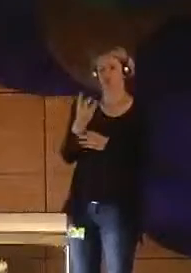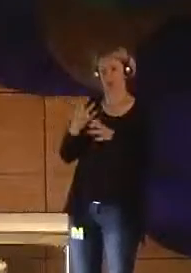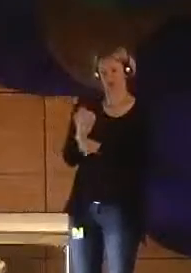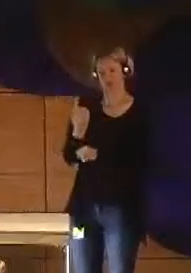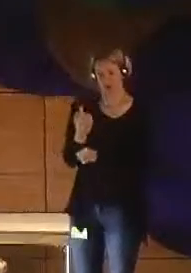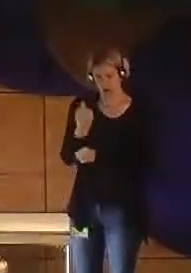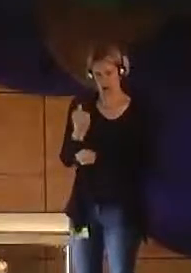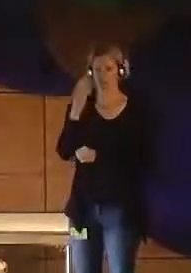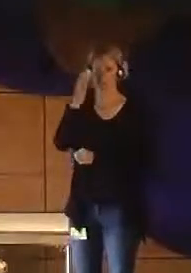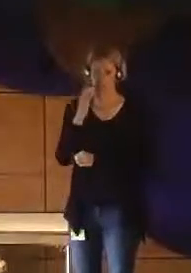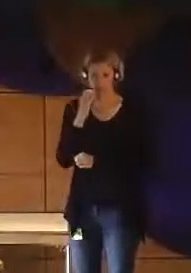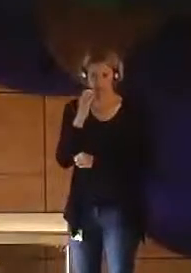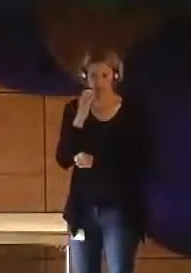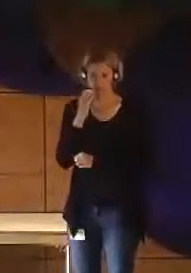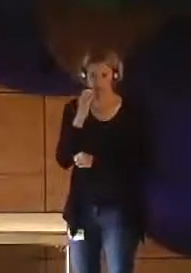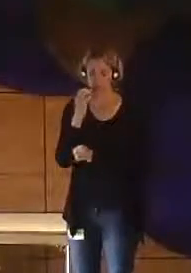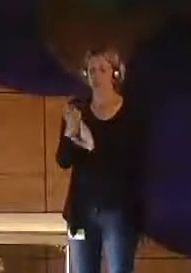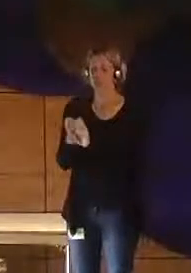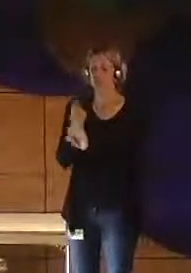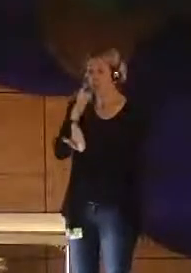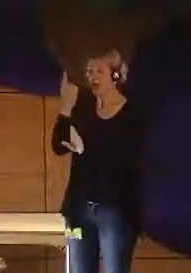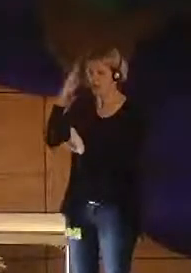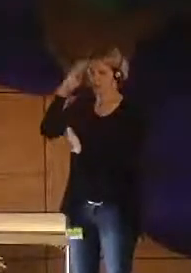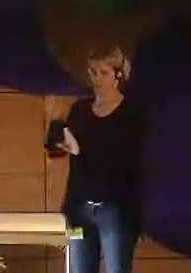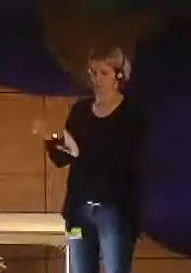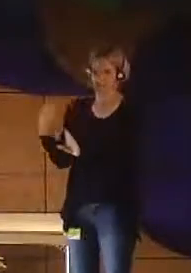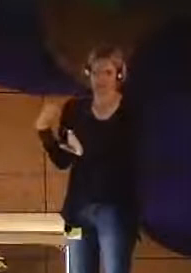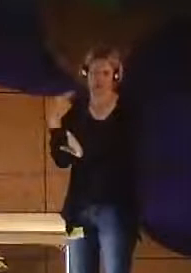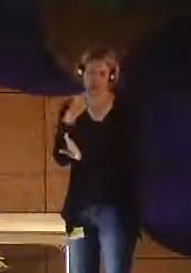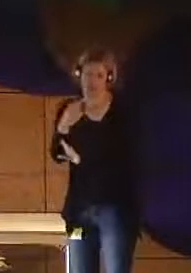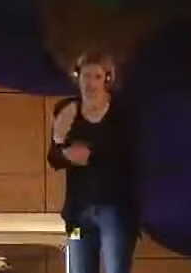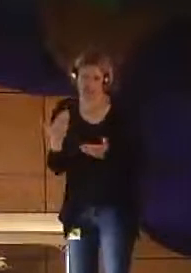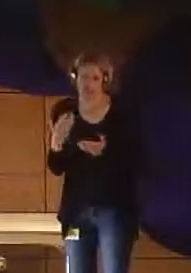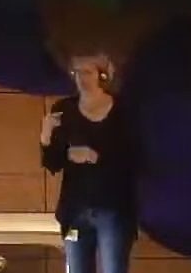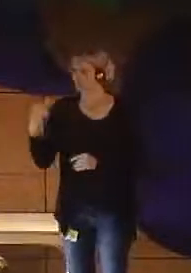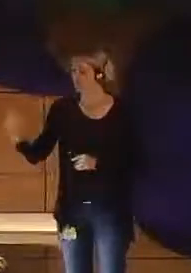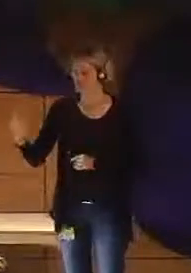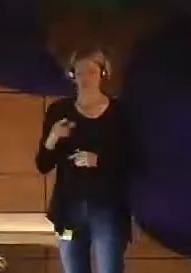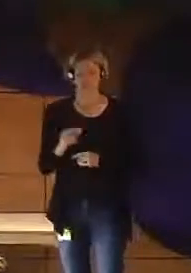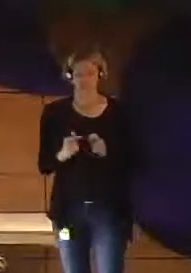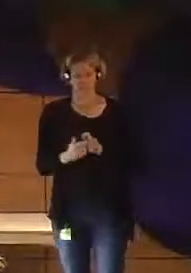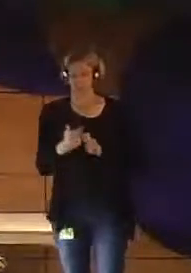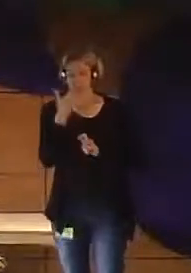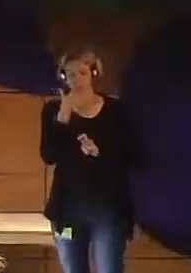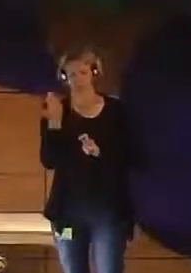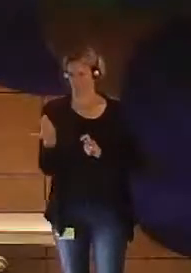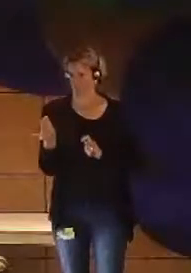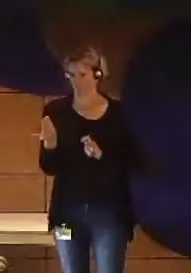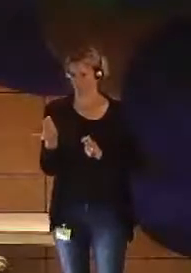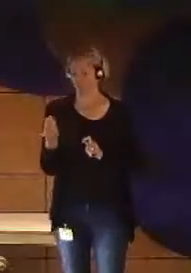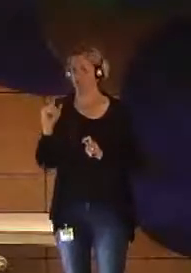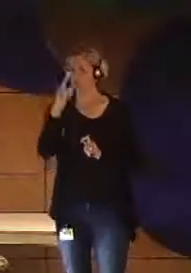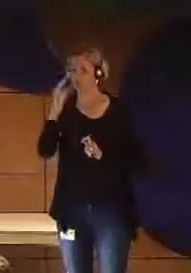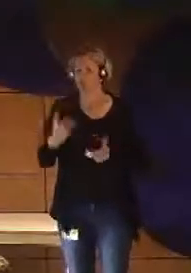was a boy. I've already talked about the boy. He didn't have a micropenis, and he had one testicle that was descended. So